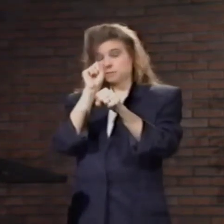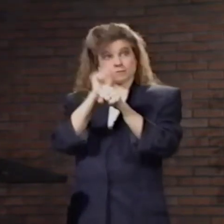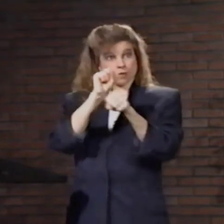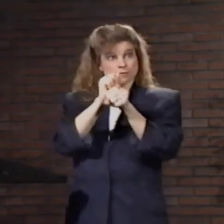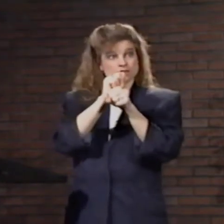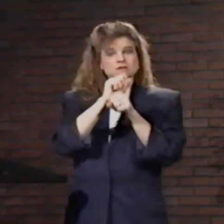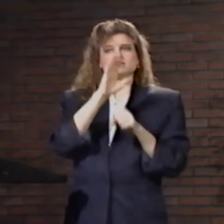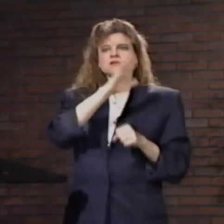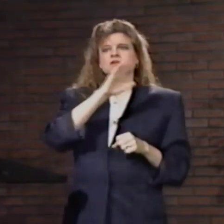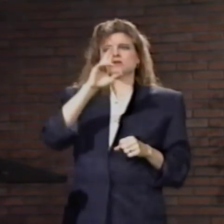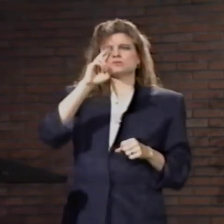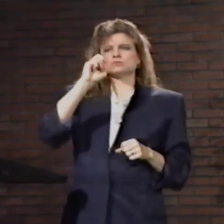employment.